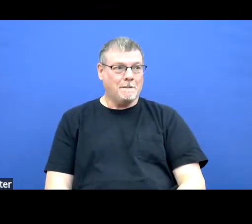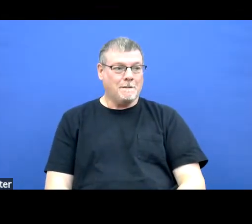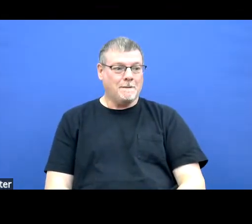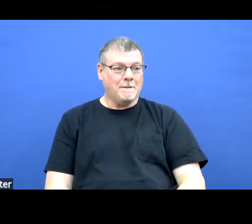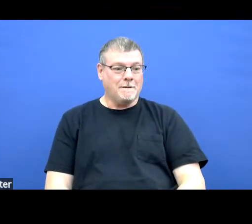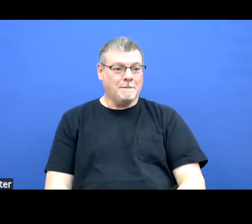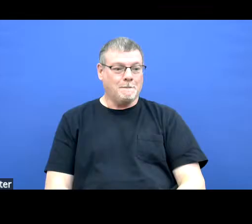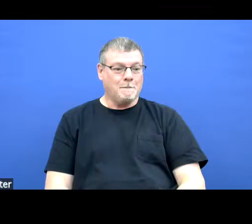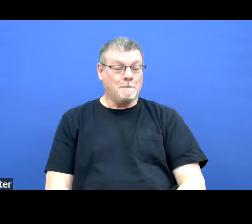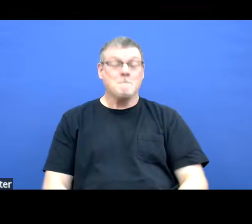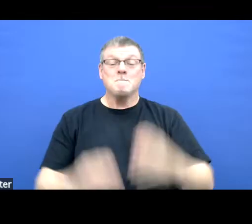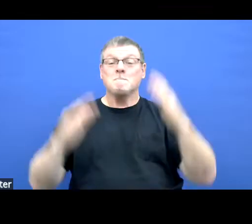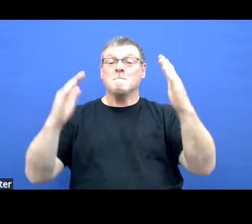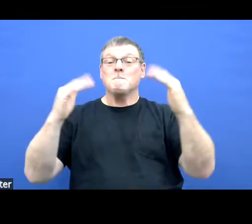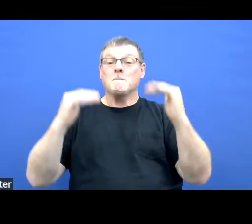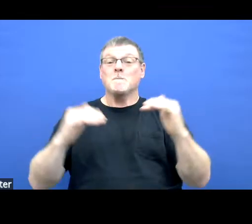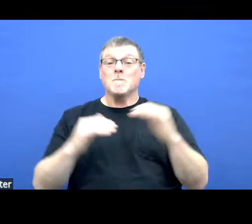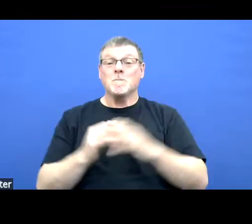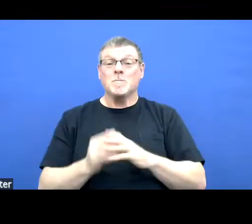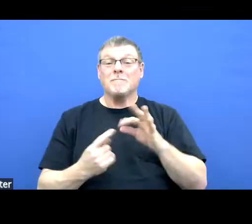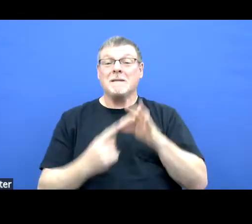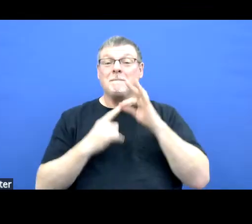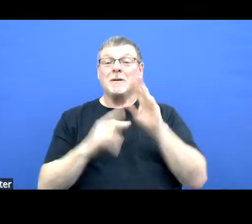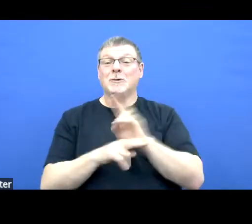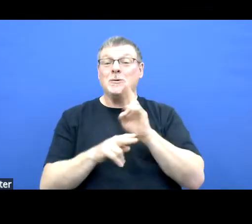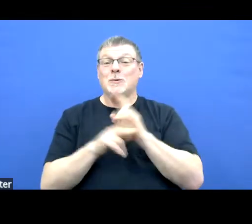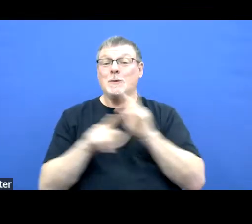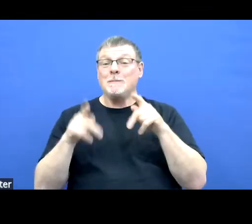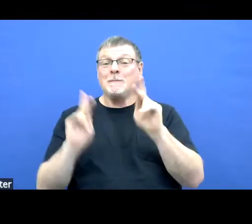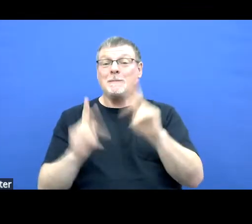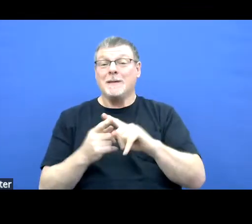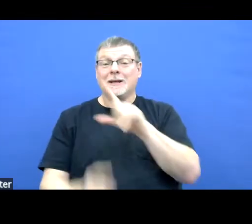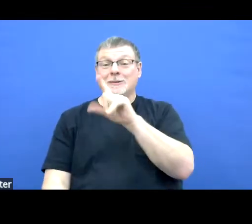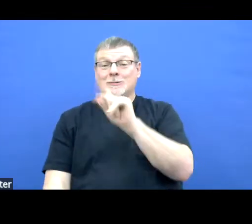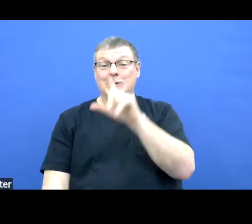Okay, next up, we have special use permit application number